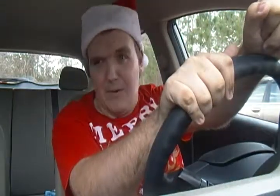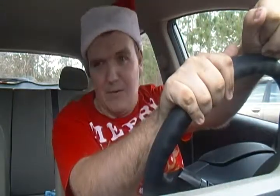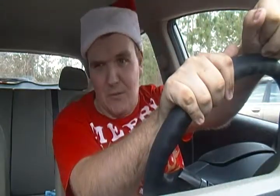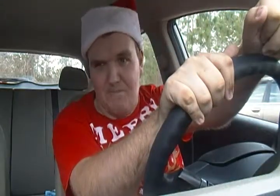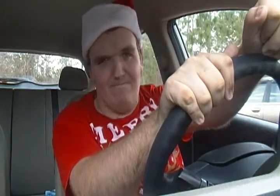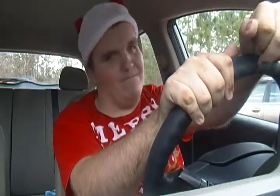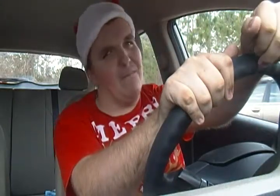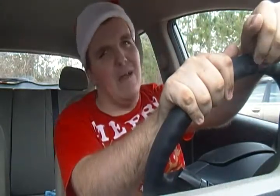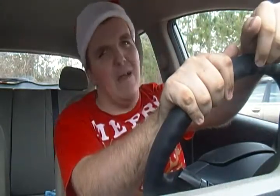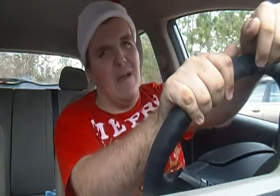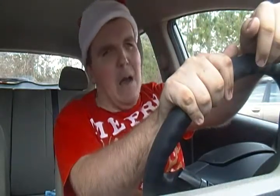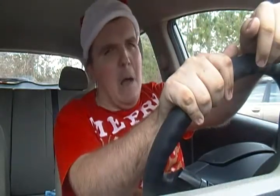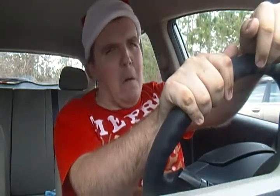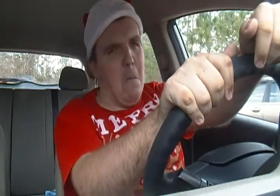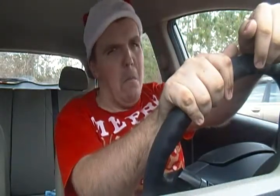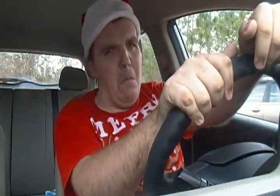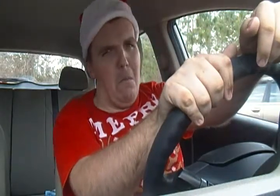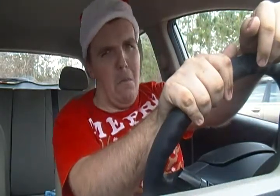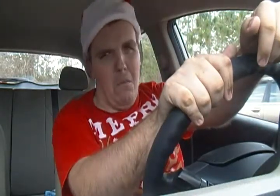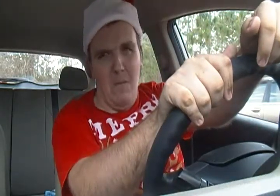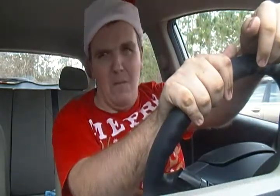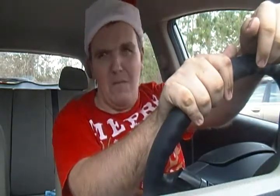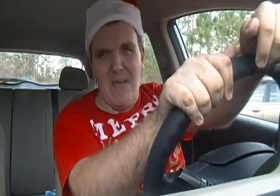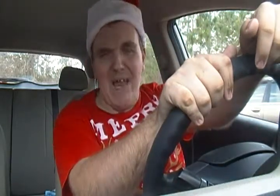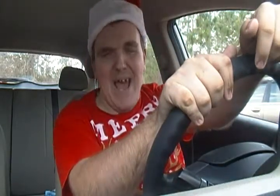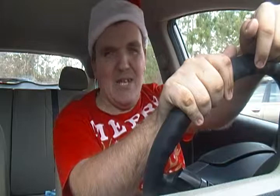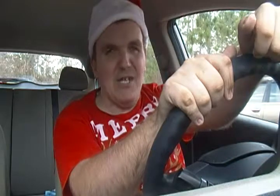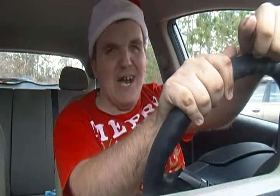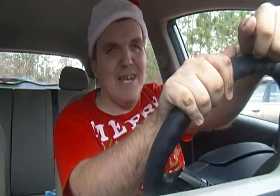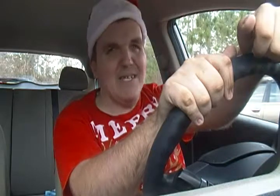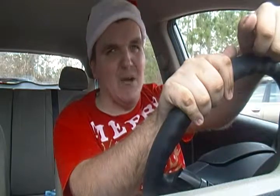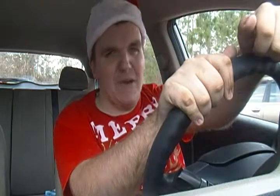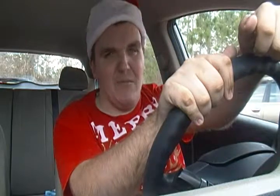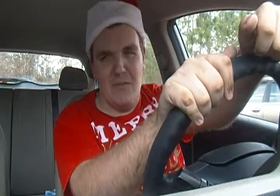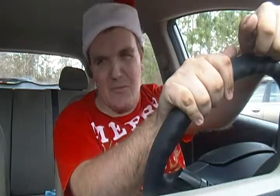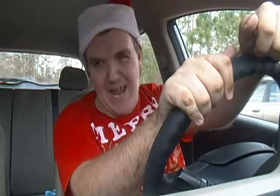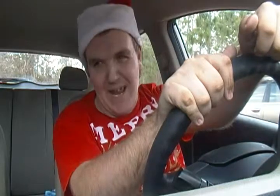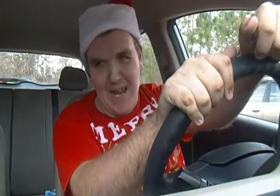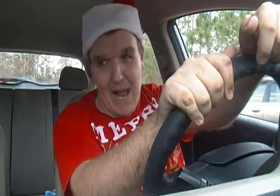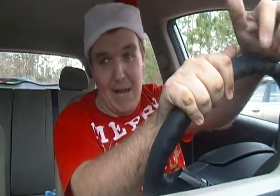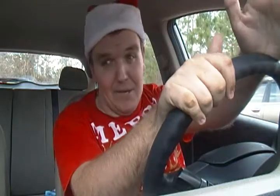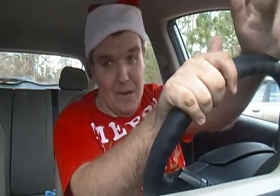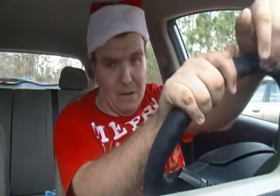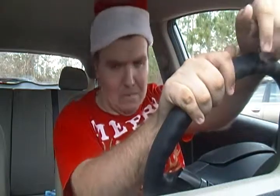restaurant they had chinese turkey which was aka a duck